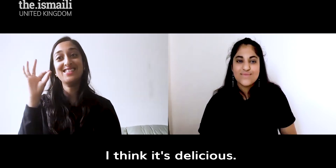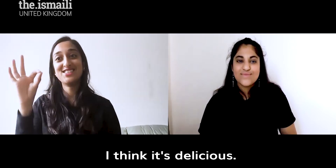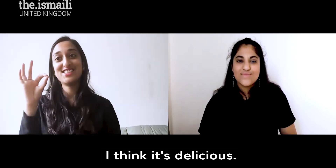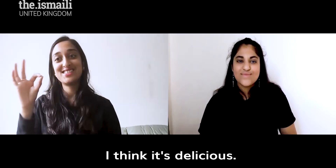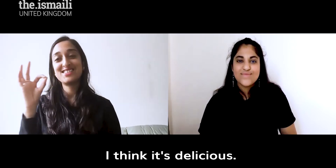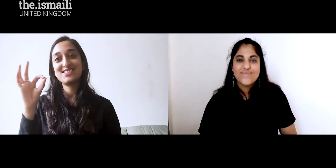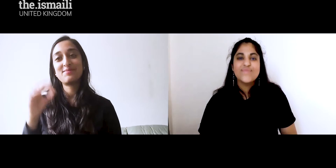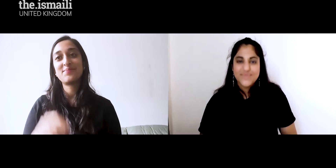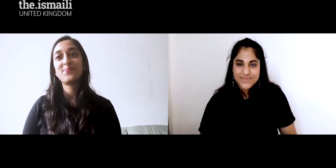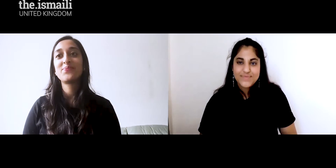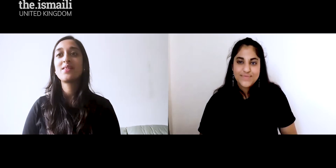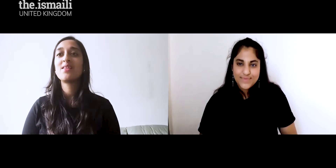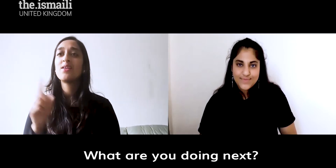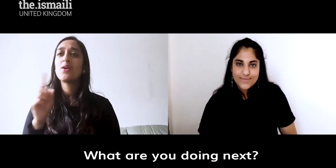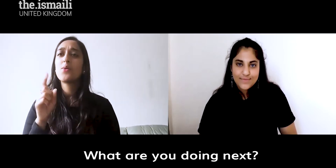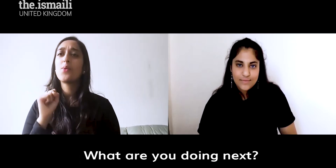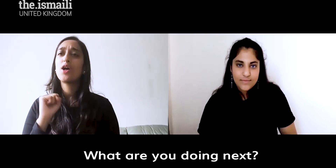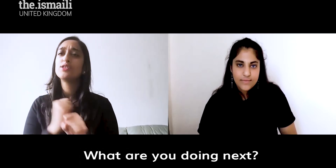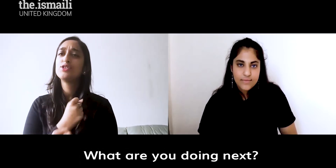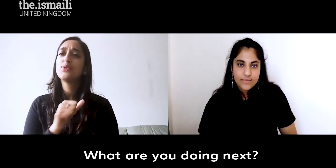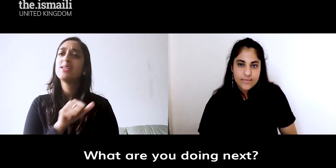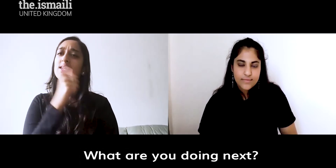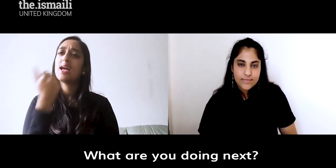it. What are you doing next?